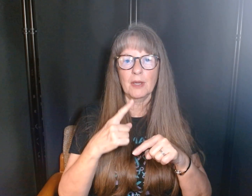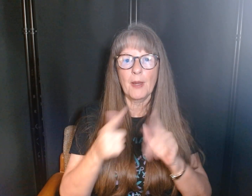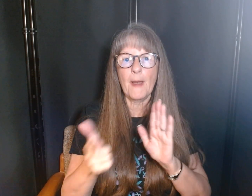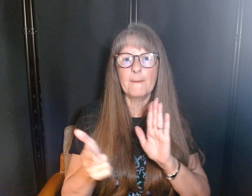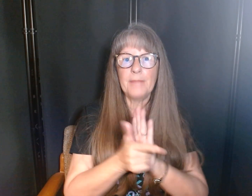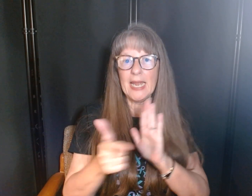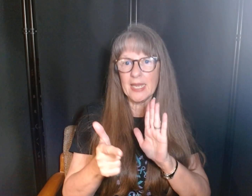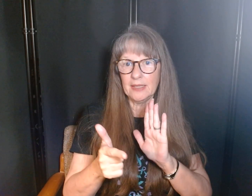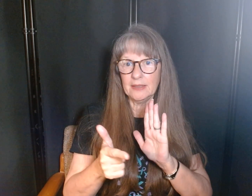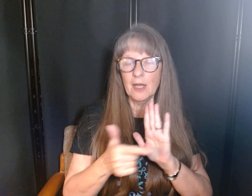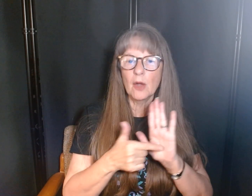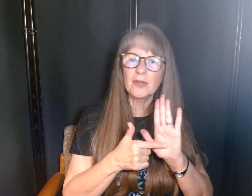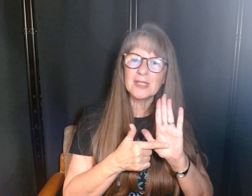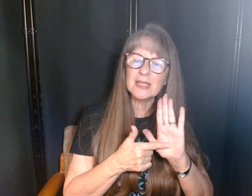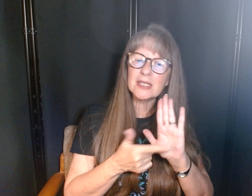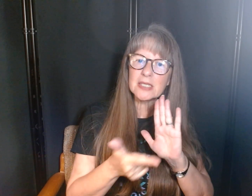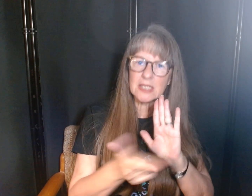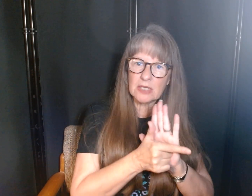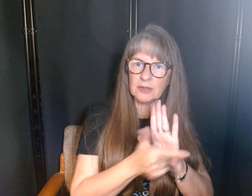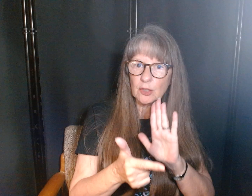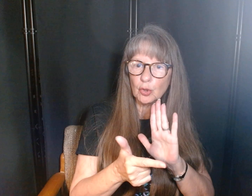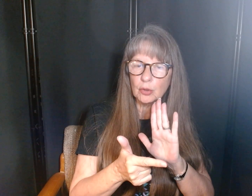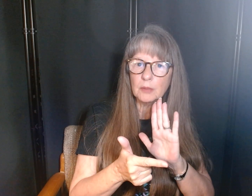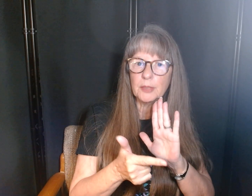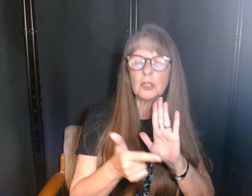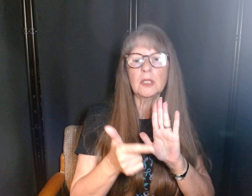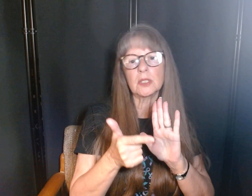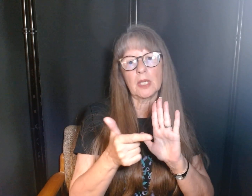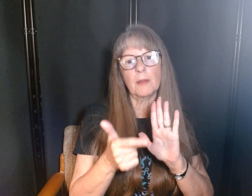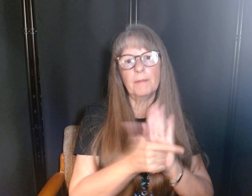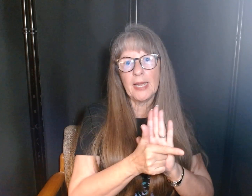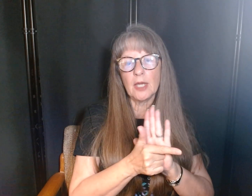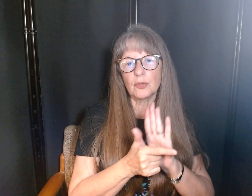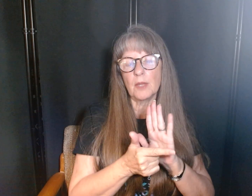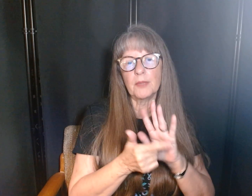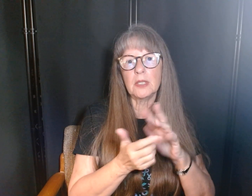a ban. This is illegal, but this is like a ban or something